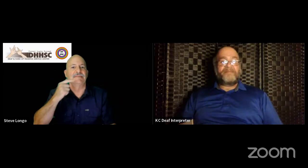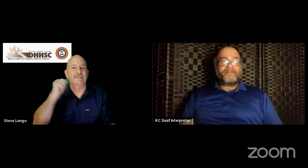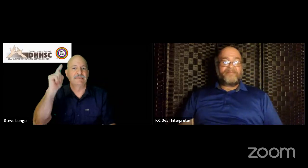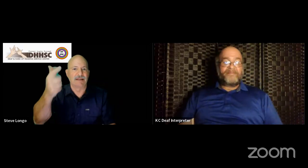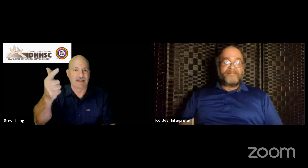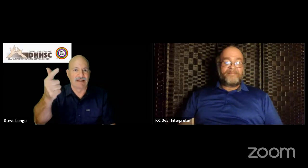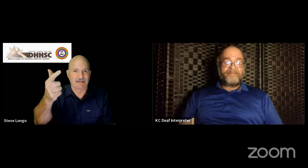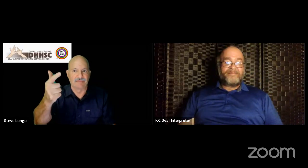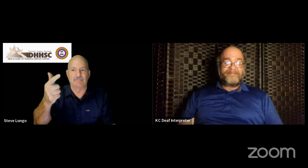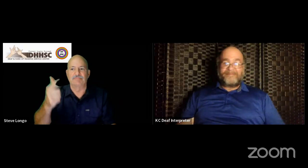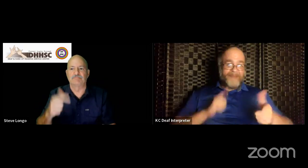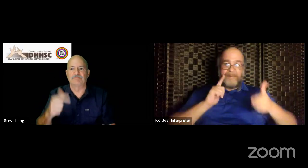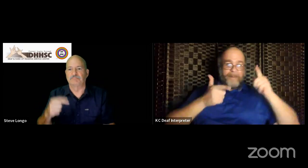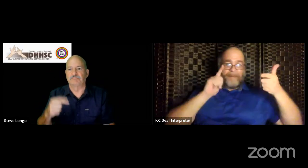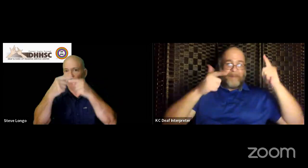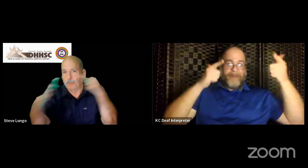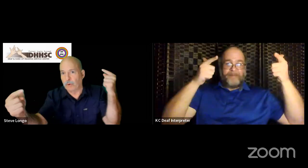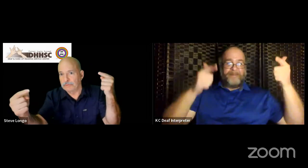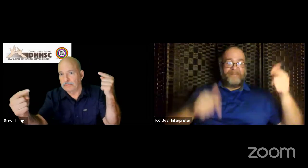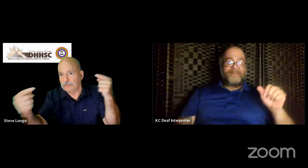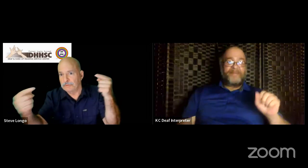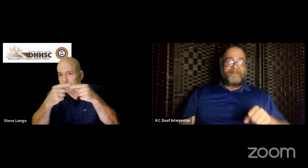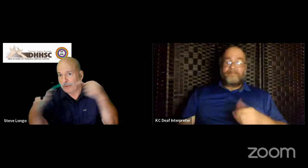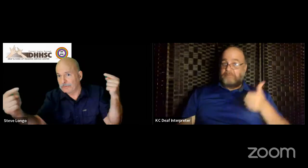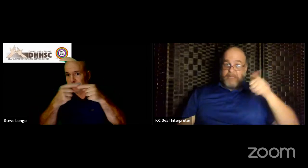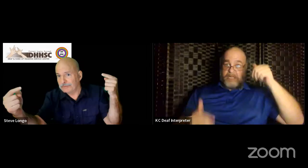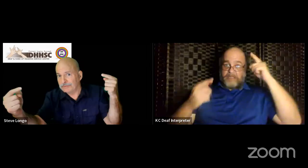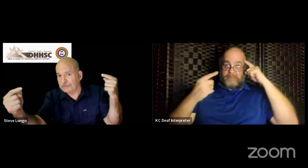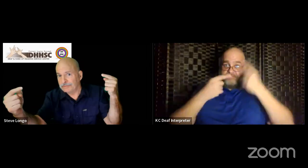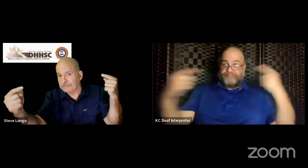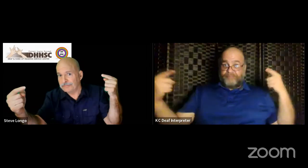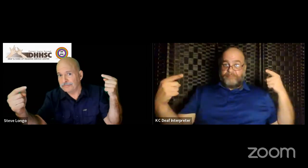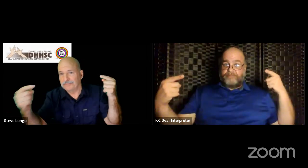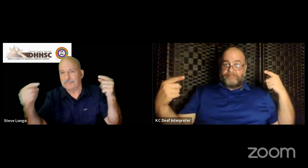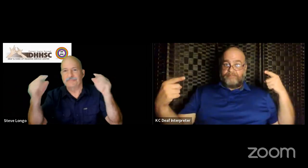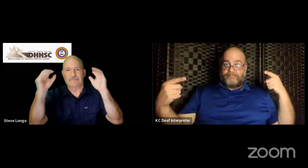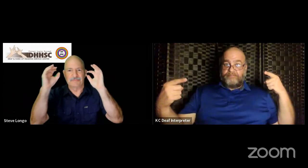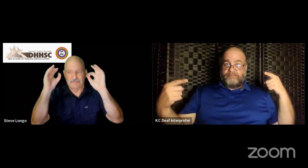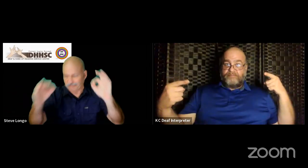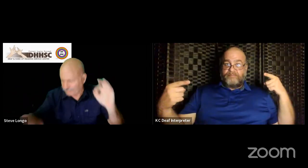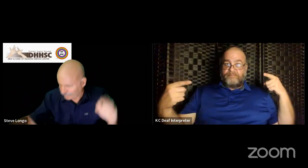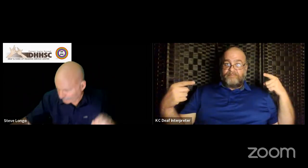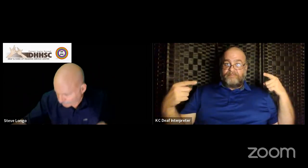Patty and Anna, both second. Any opposed?